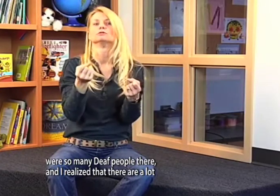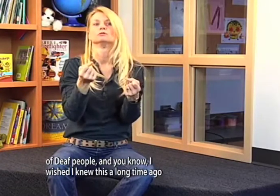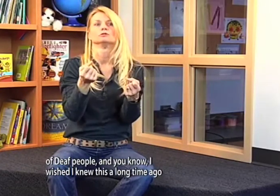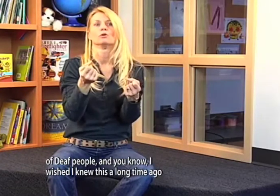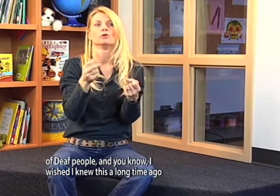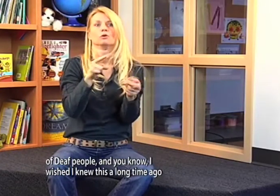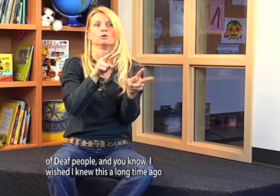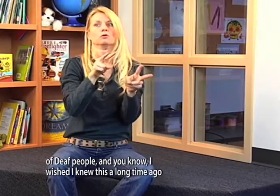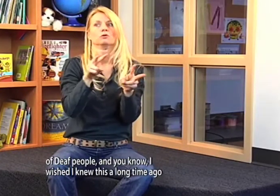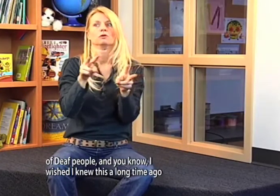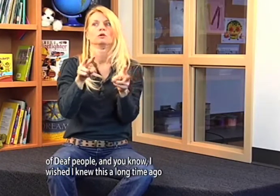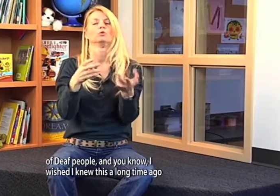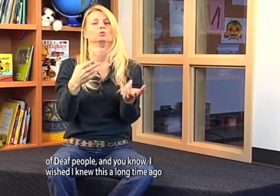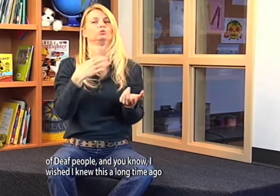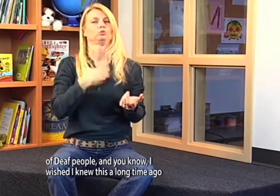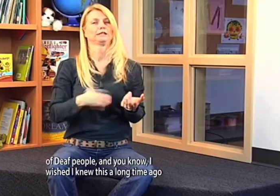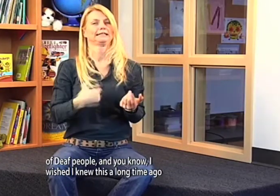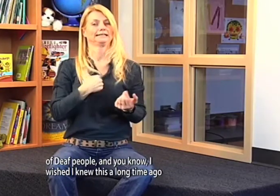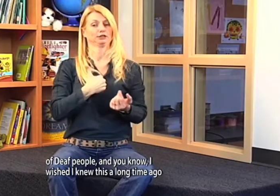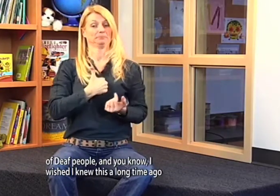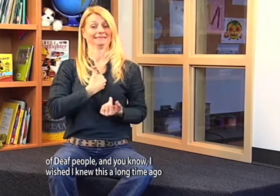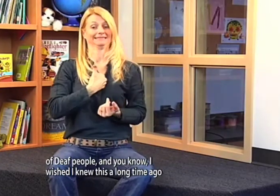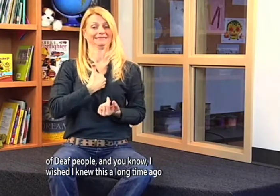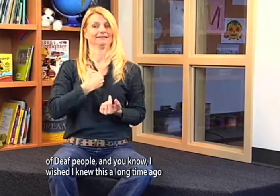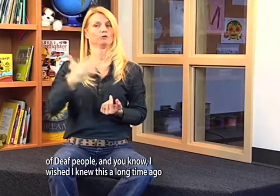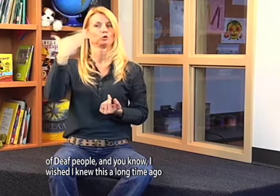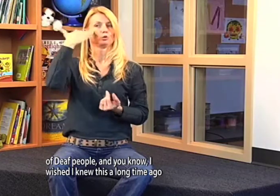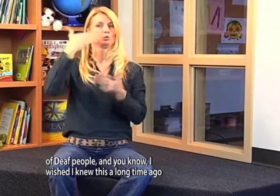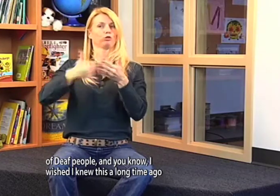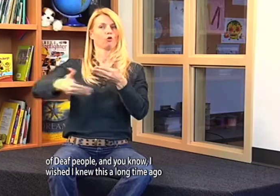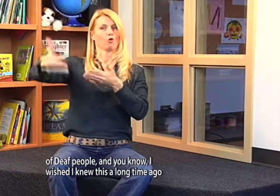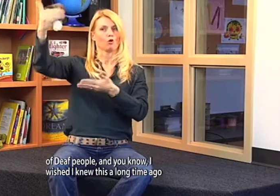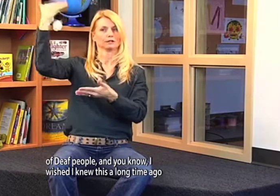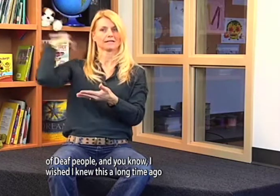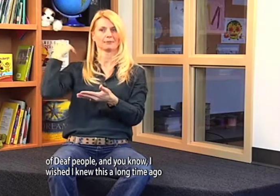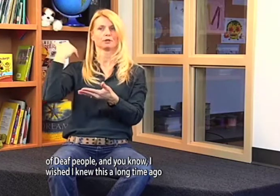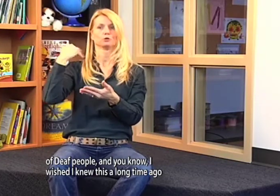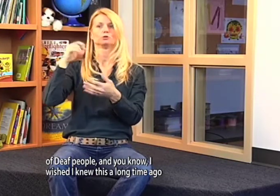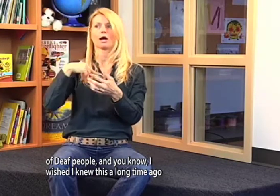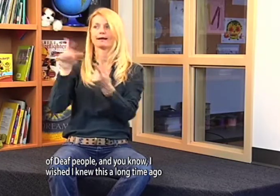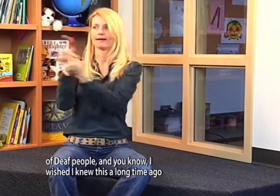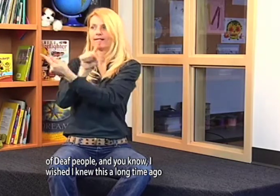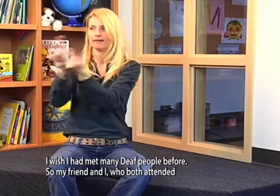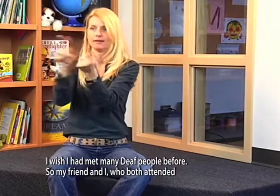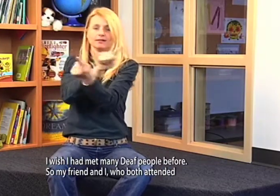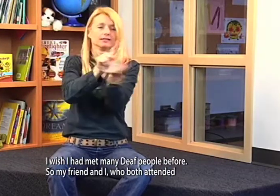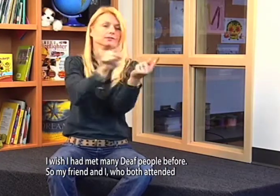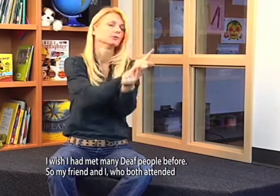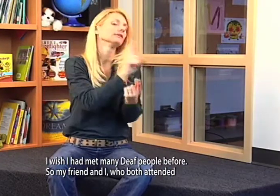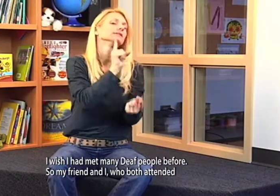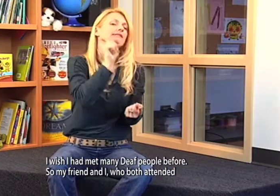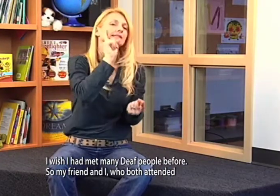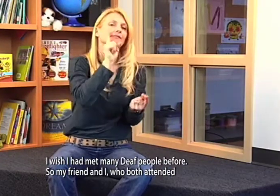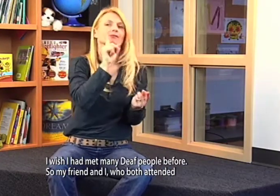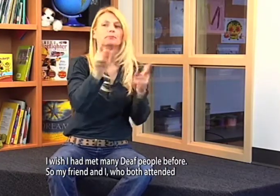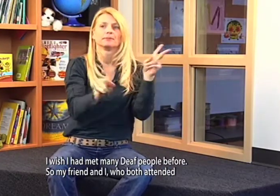people. And I wish I knew this a long time ago. I wish I had met many deaf people